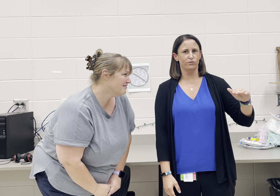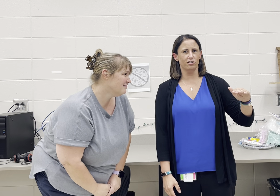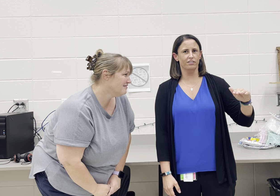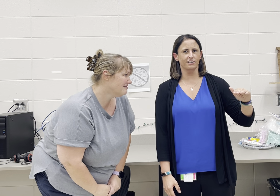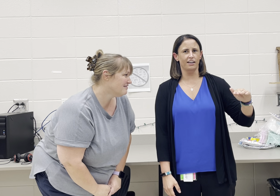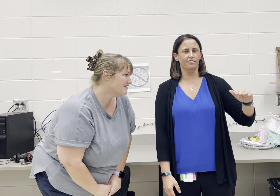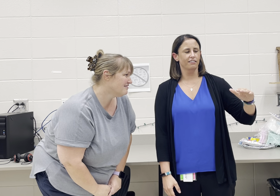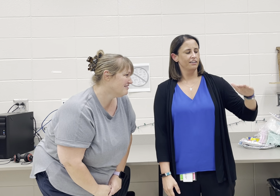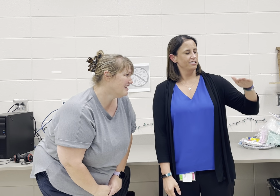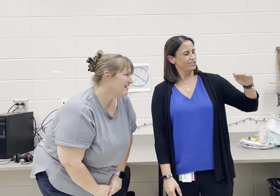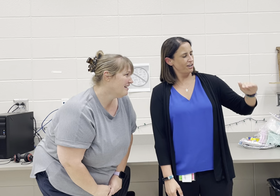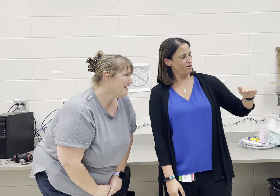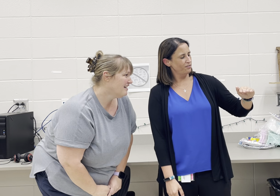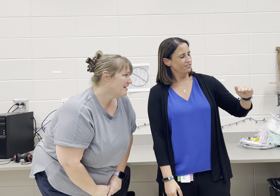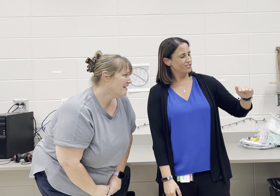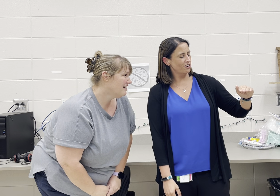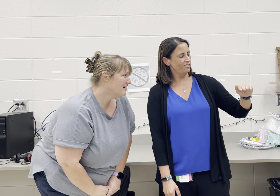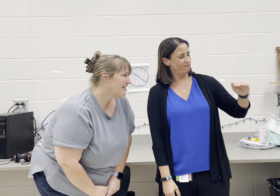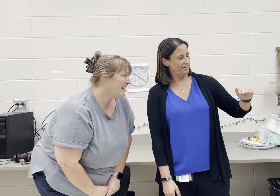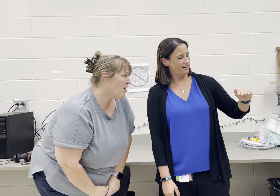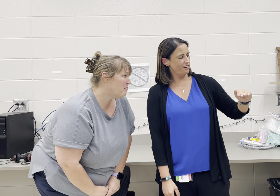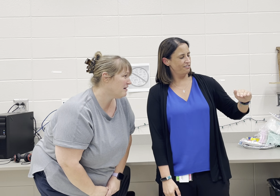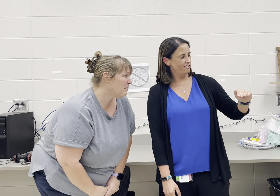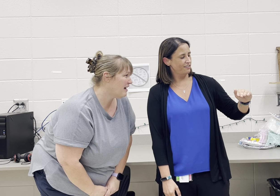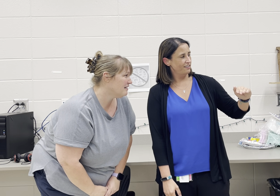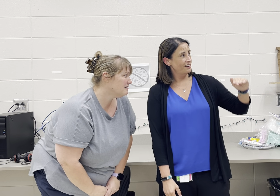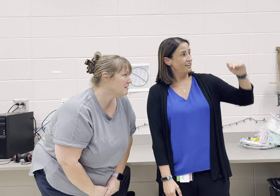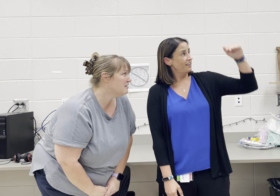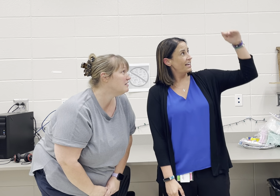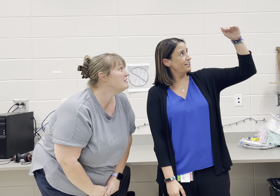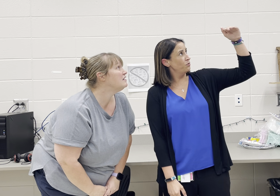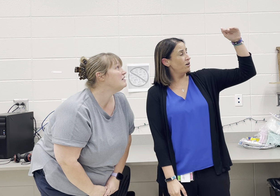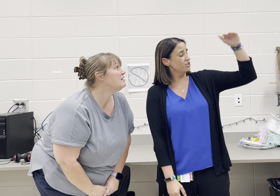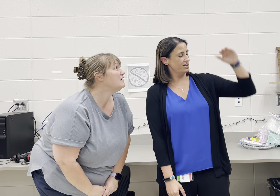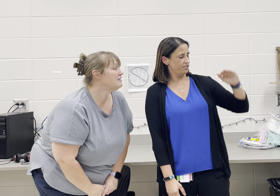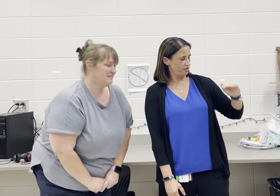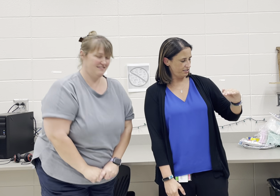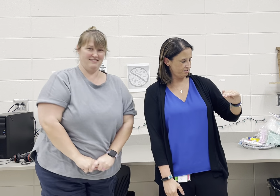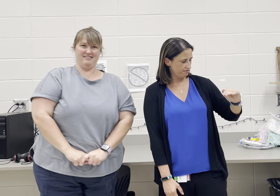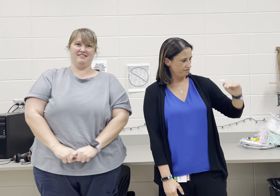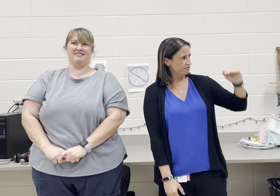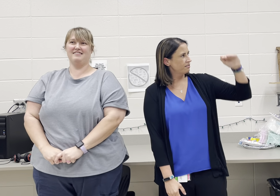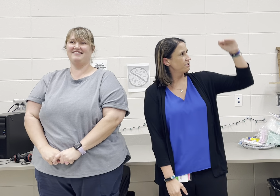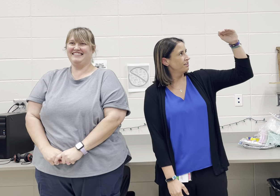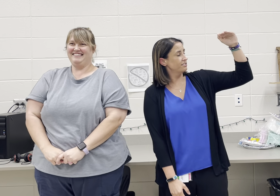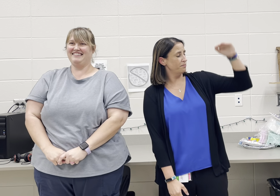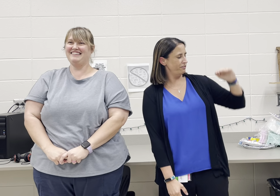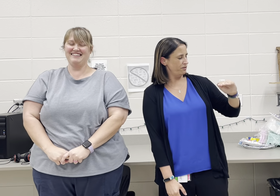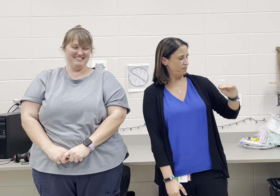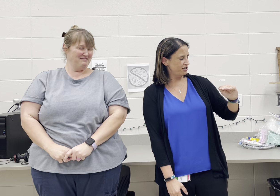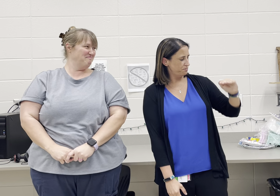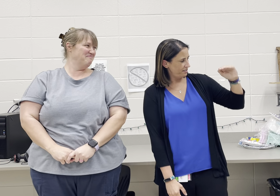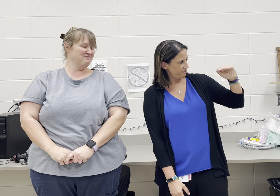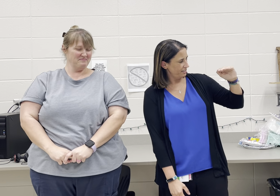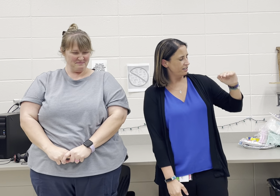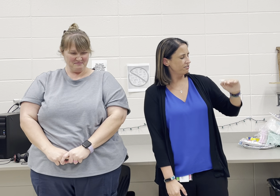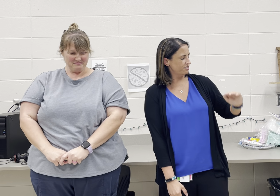saw the sign. So, start and here. I opened up my eyes. And you watch it. So, it's, some of you, it might just be to hear. Some of